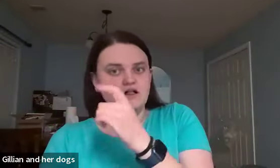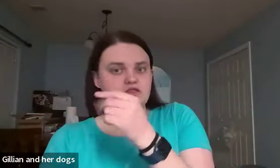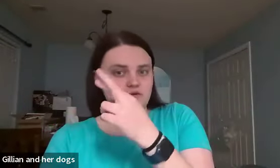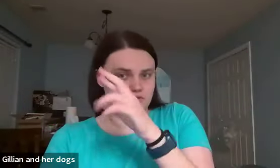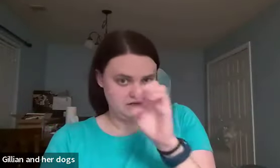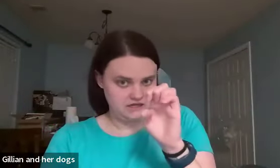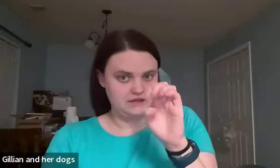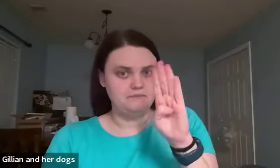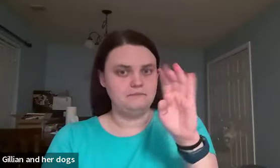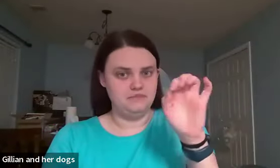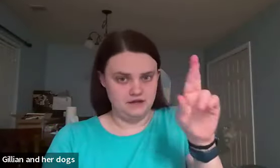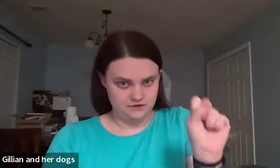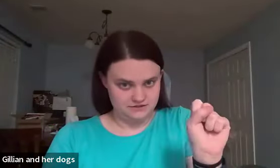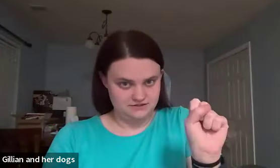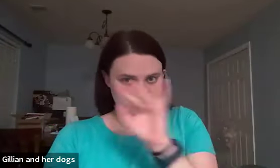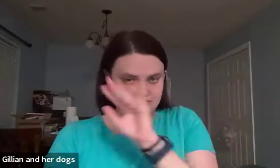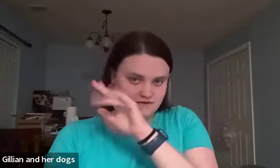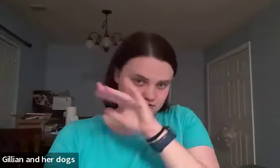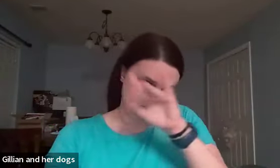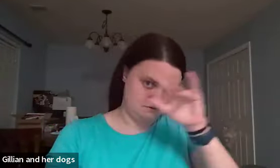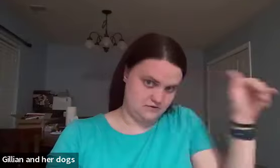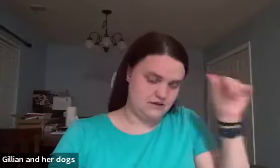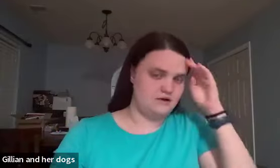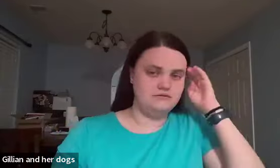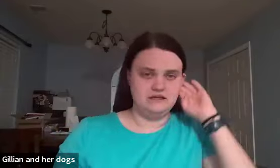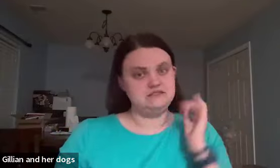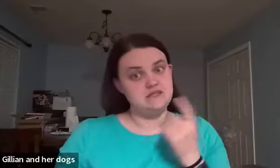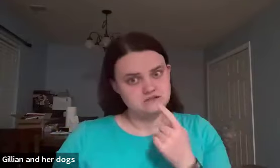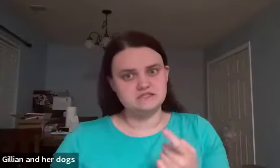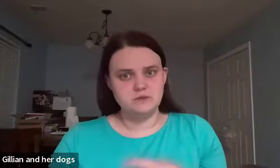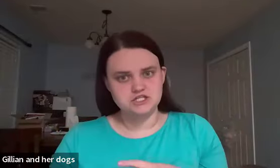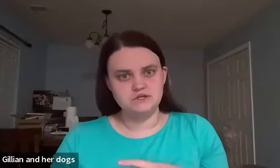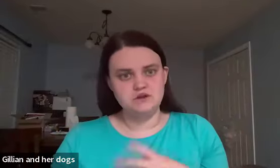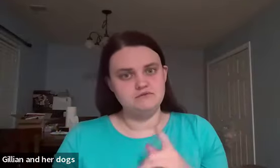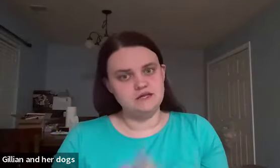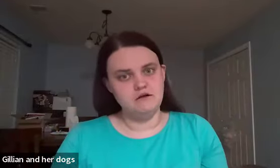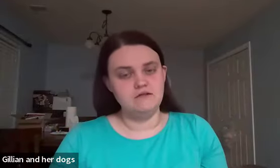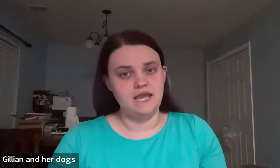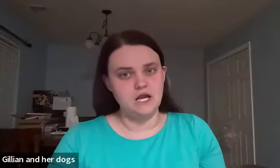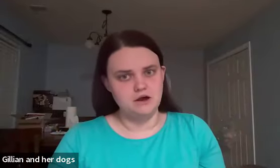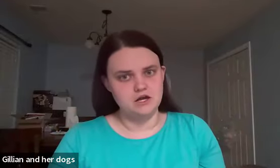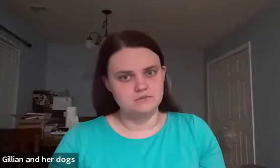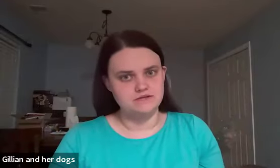the three bears, where you just finger spell it all out. It sucks, especially when you have really long, like Harry Potter